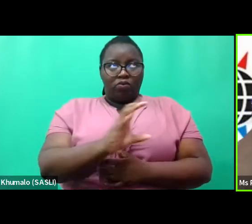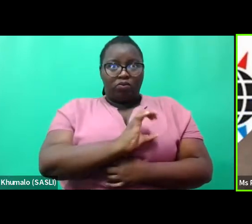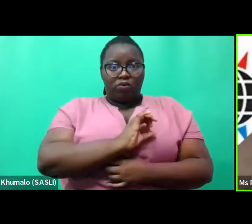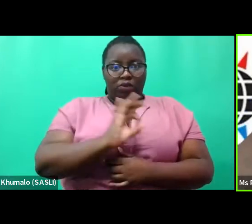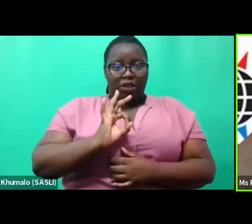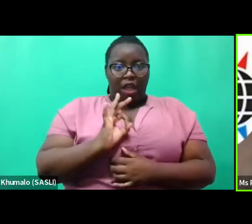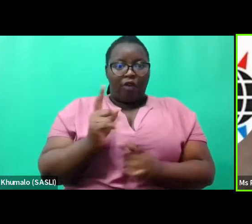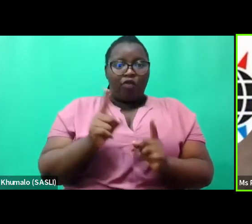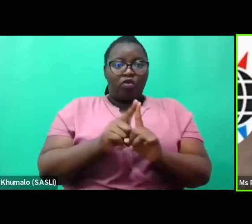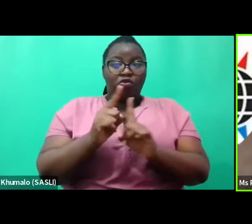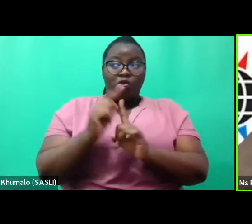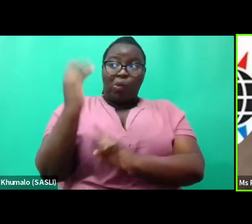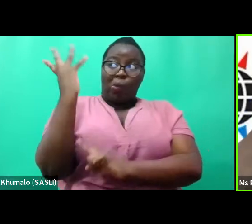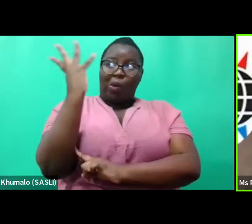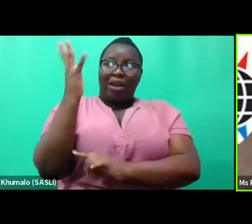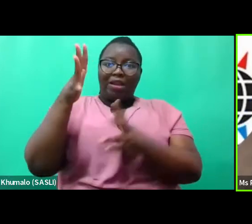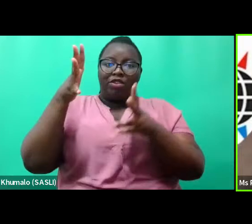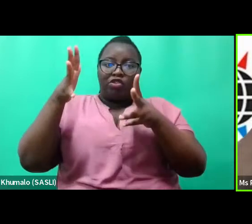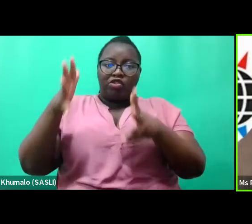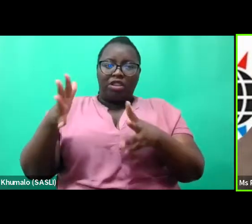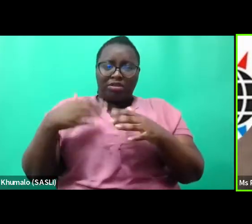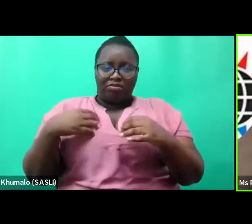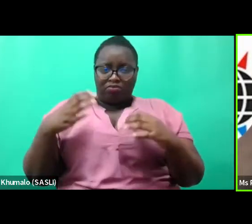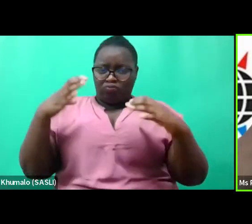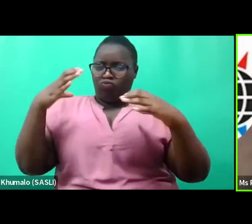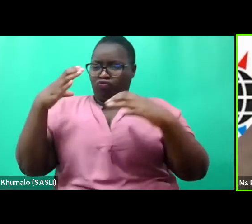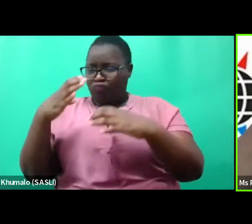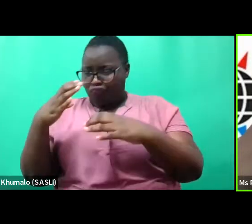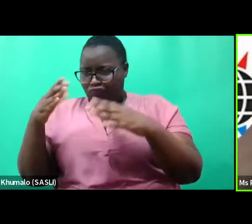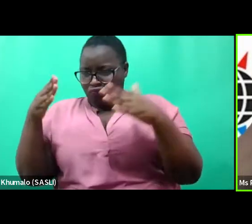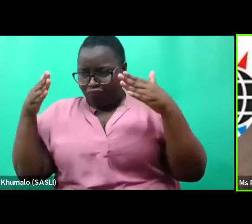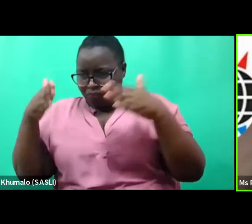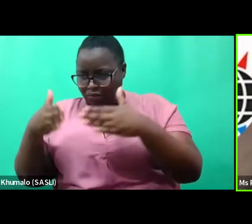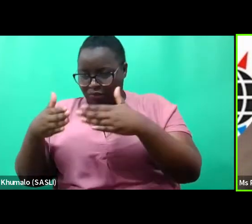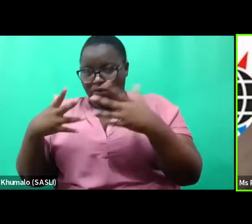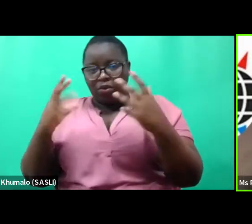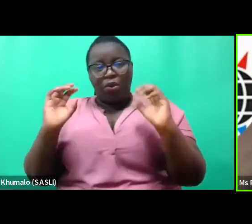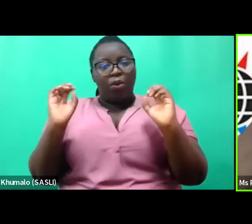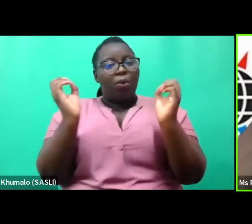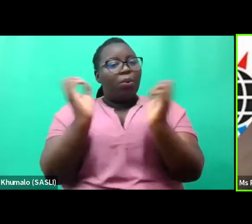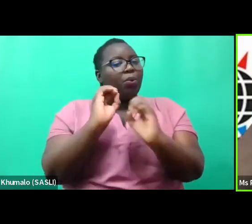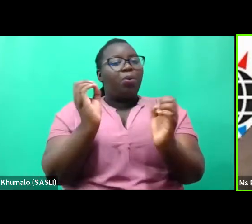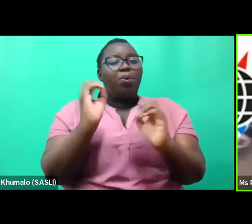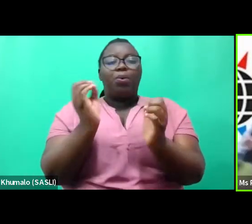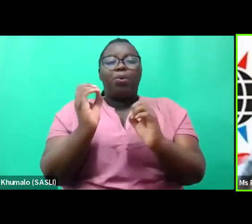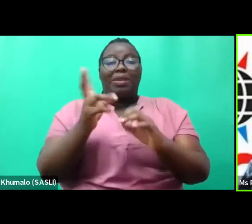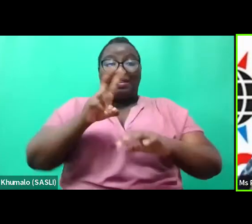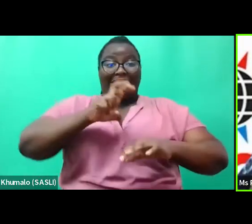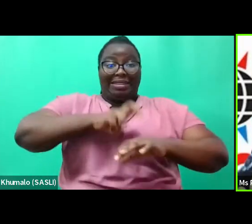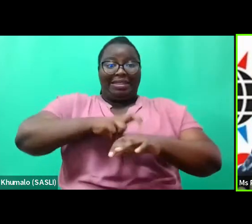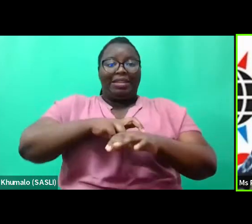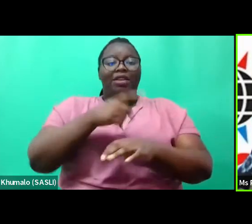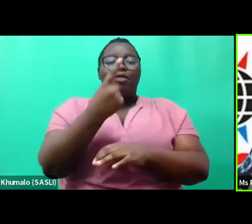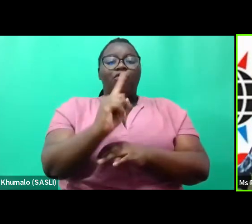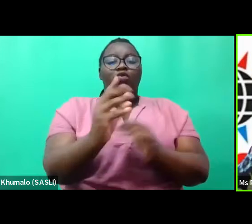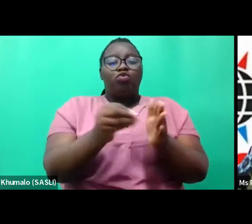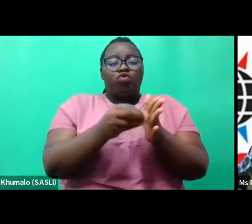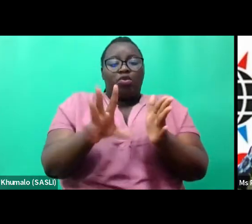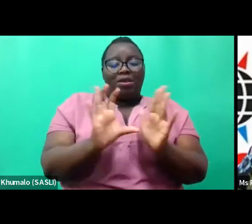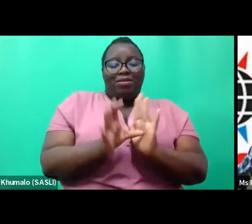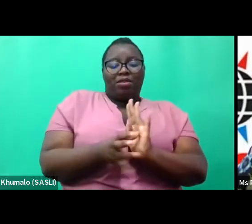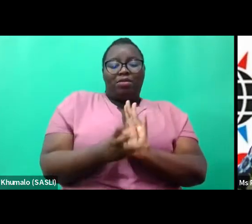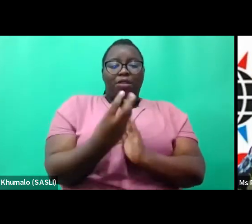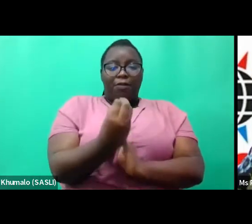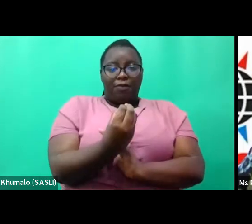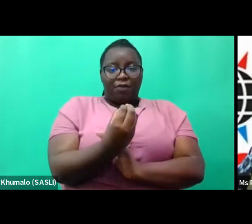lecturers not paying much attention to the needs of students with disabilities. Sorry, ma'am,